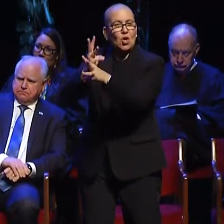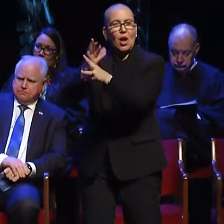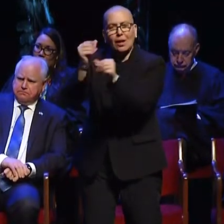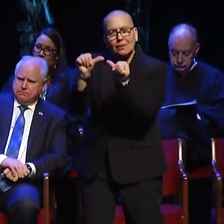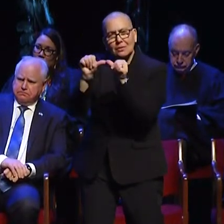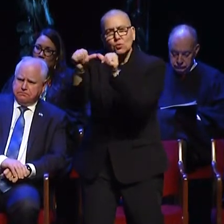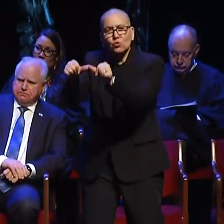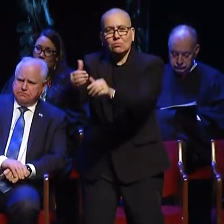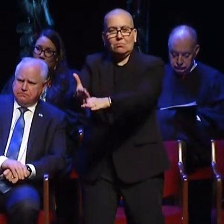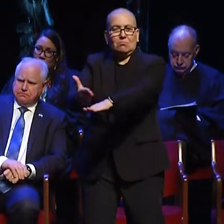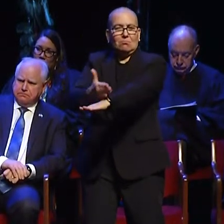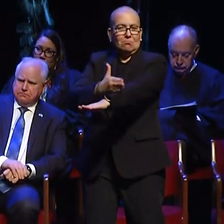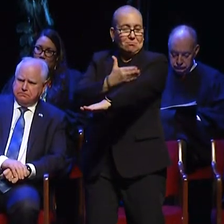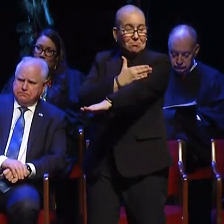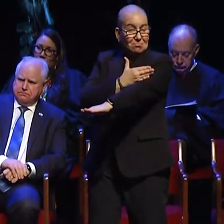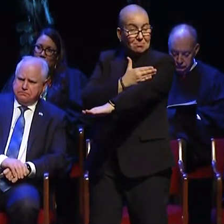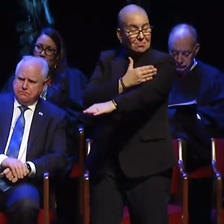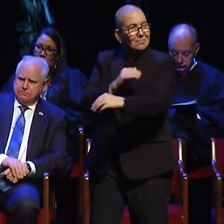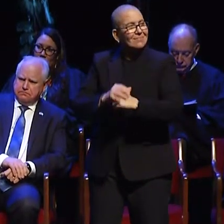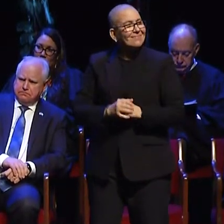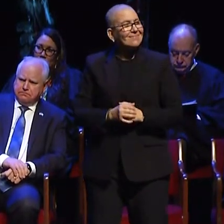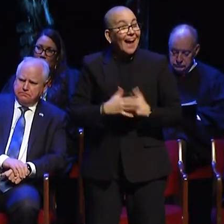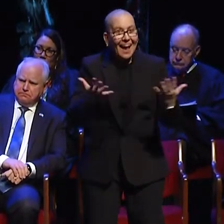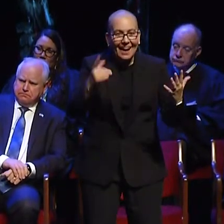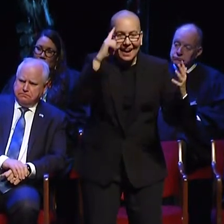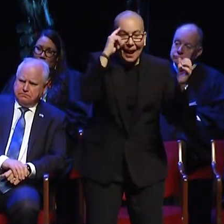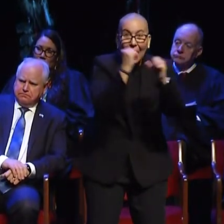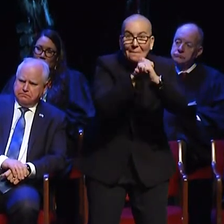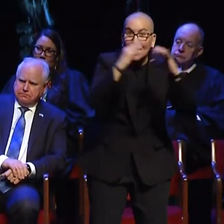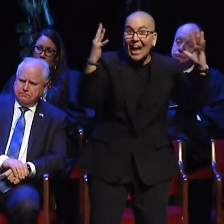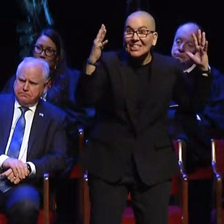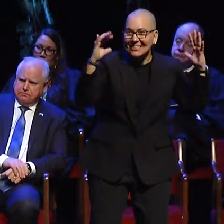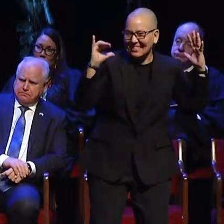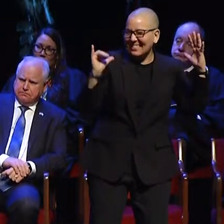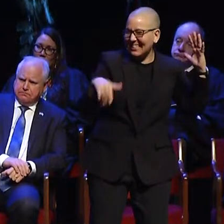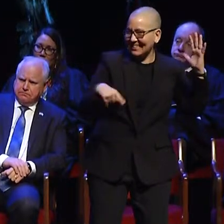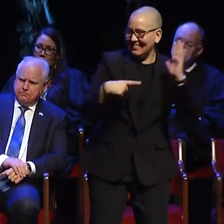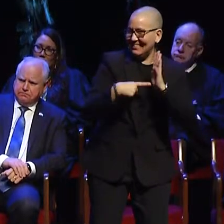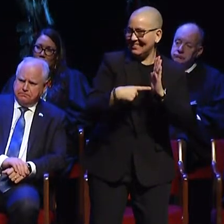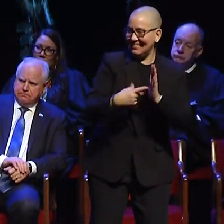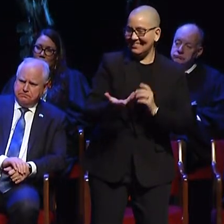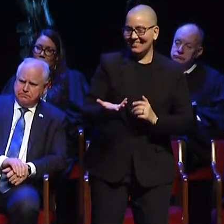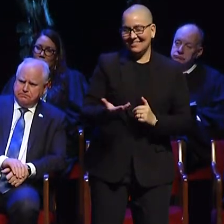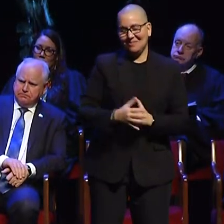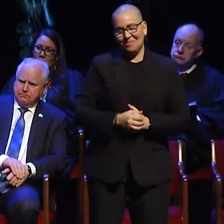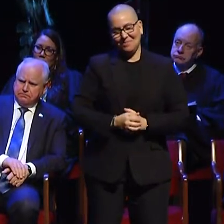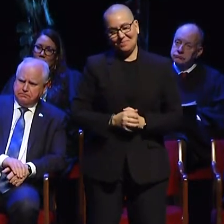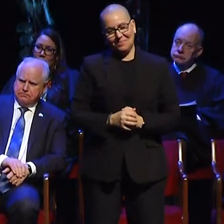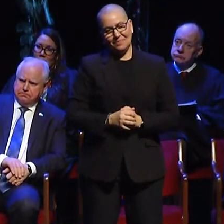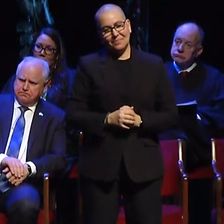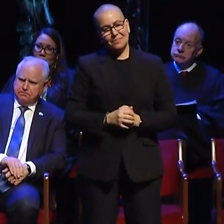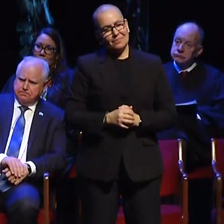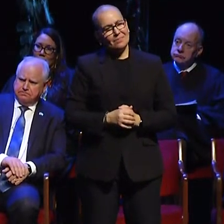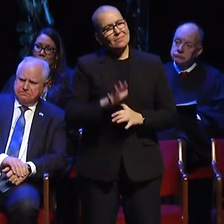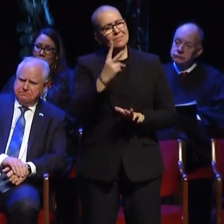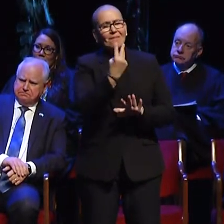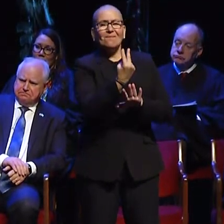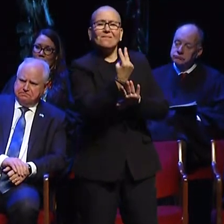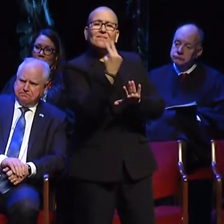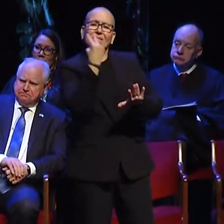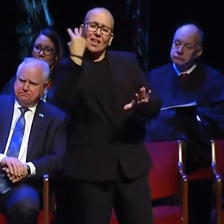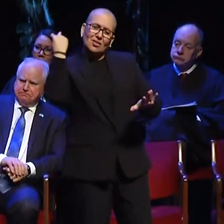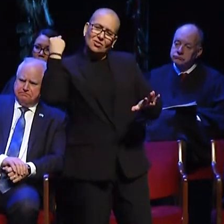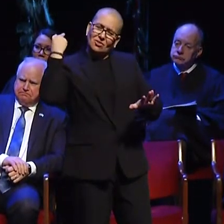will. As we enter our second term, I find myself reflecting on the legacies that we